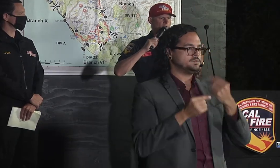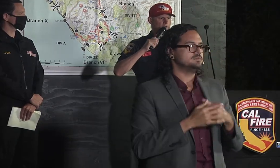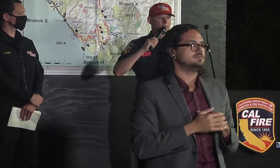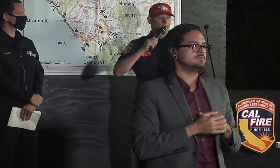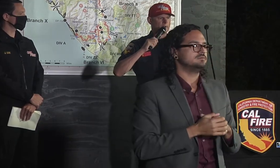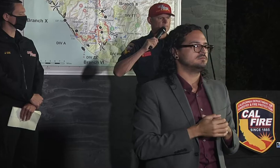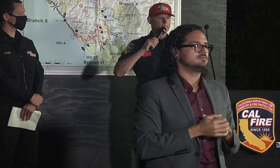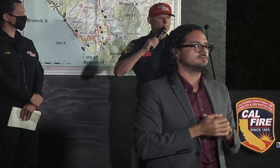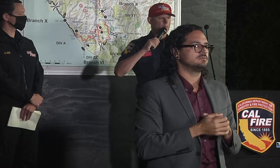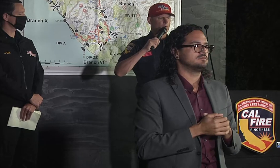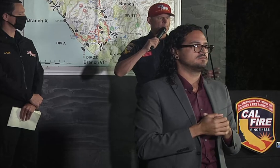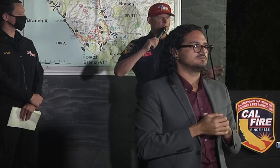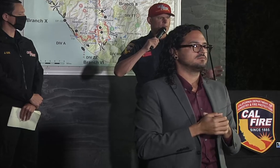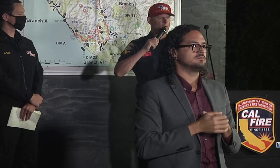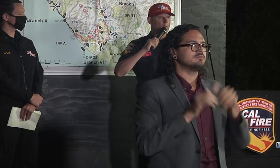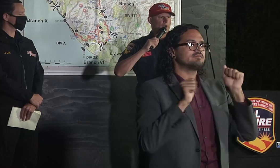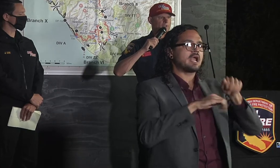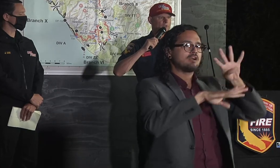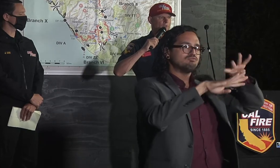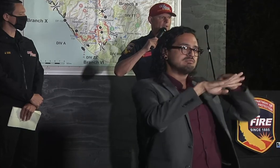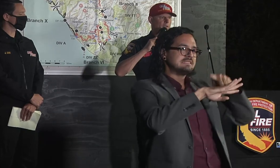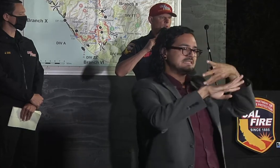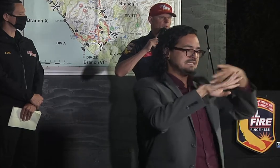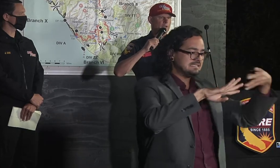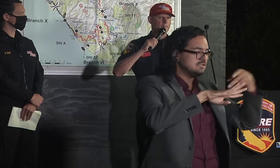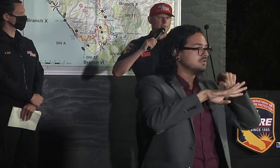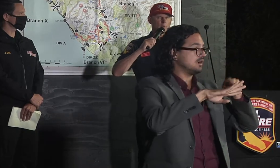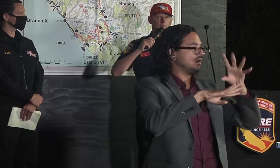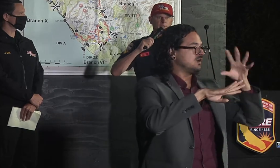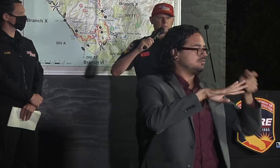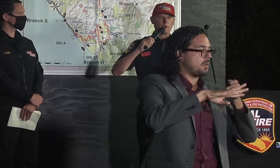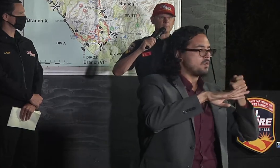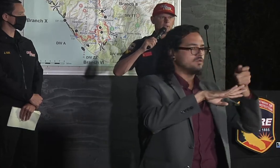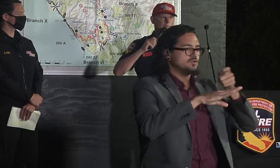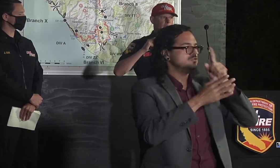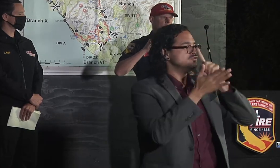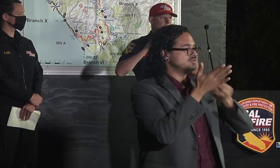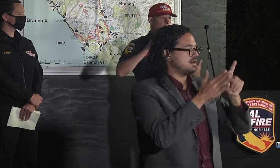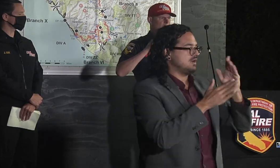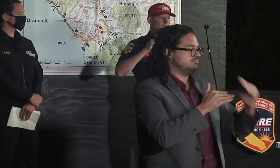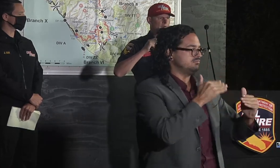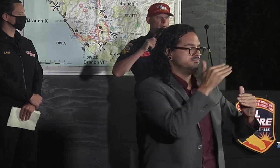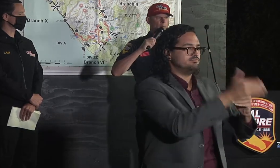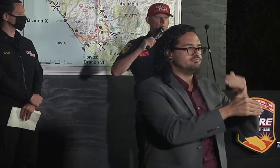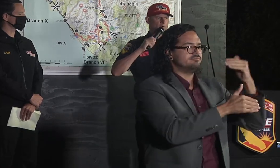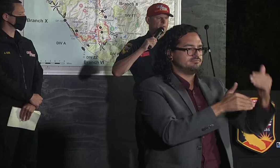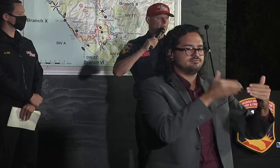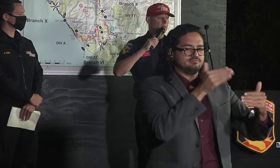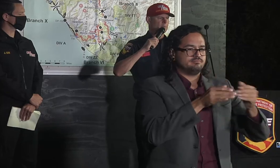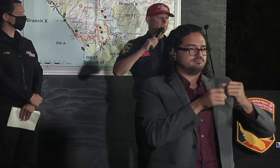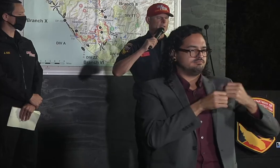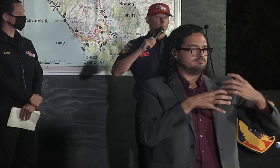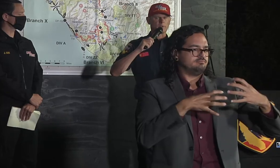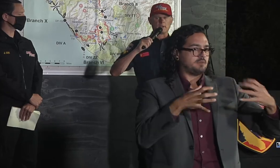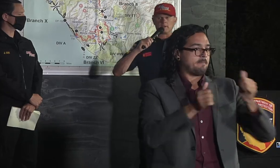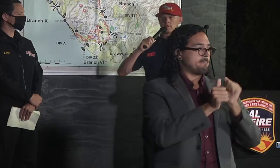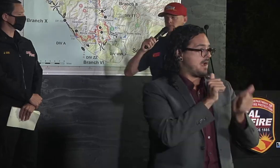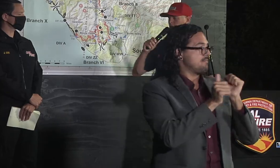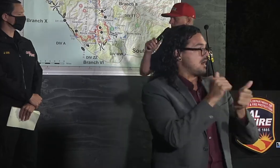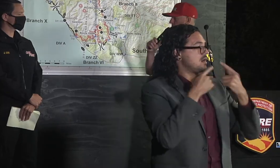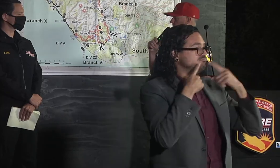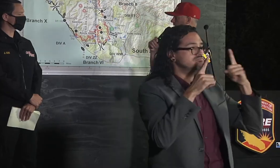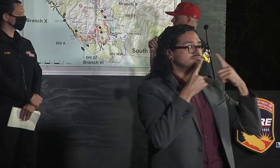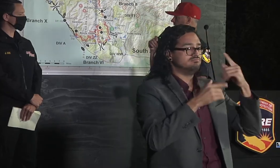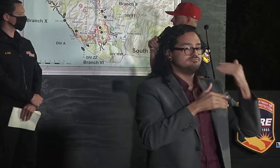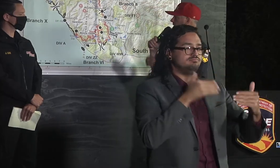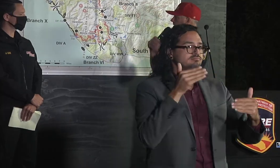go through a very thorough process through that community and make sure everything's mopped up. We have good line around where the homes and that sort of thing, and